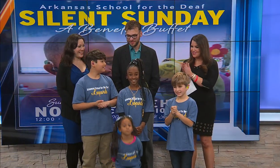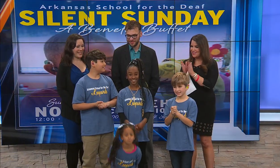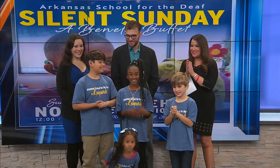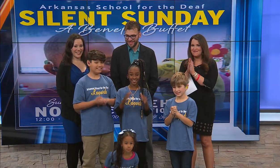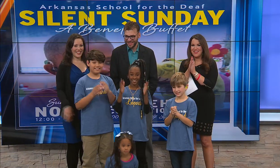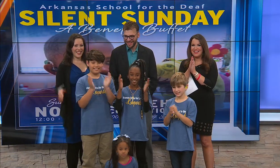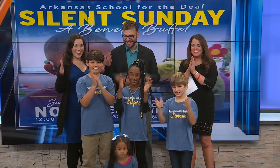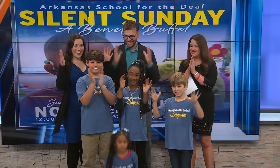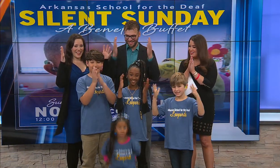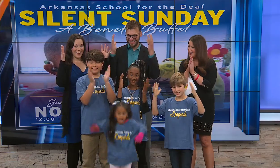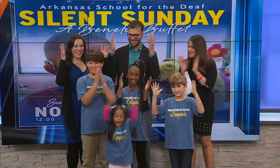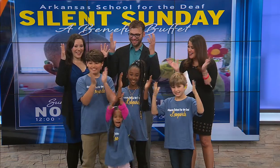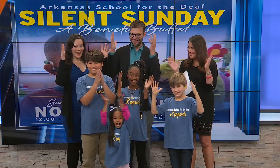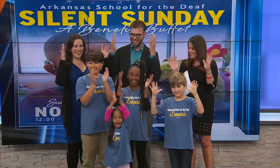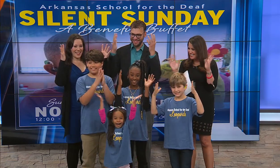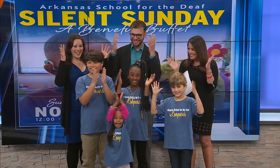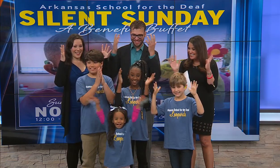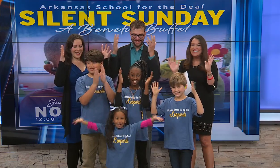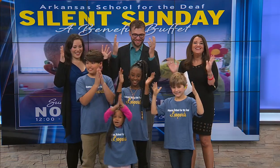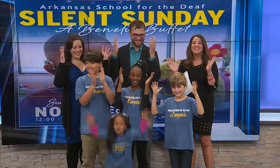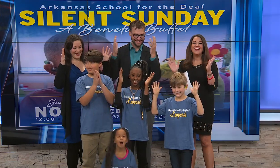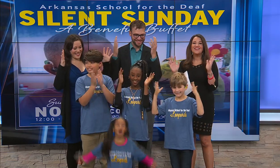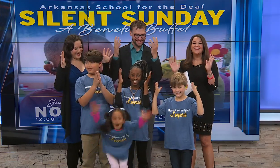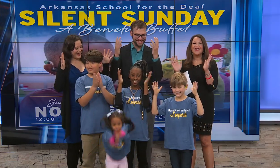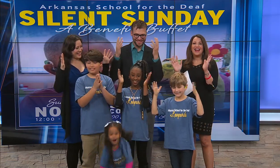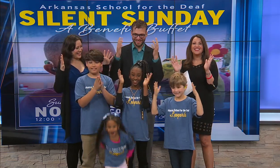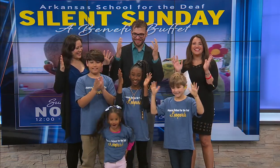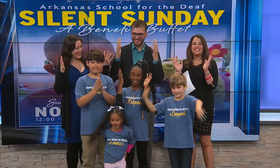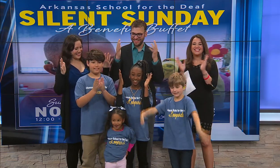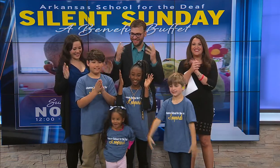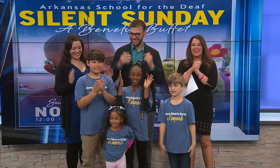for them. Thank you so much. We're back with more after this. Stick around.